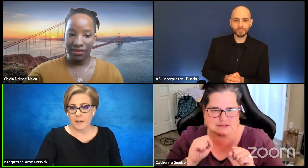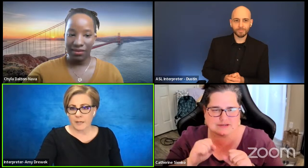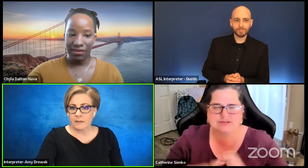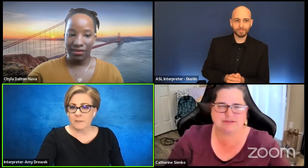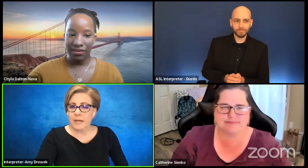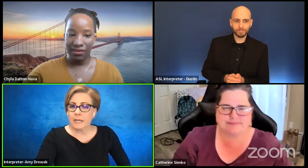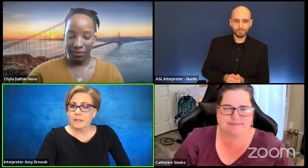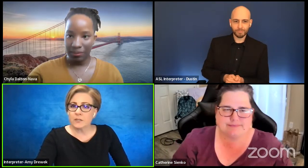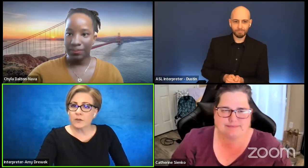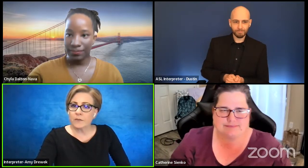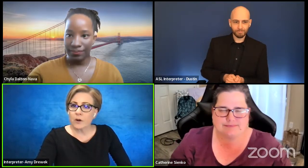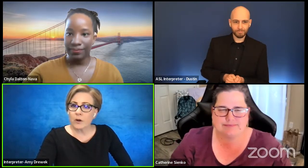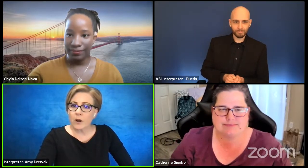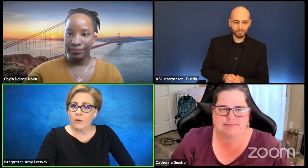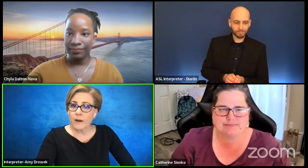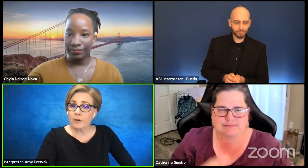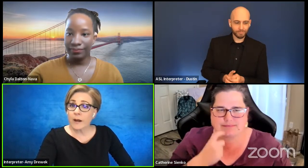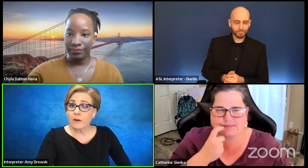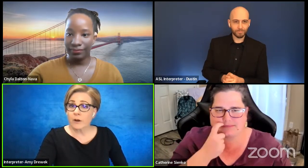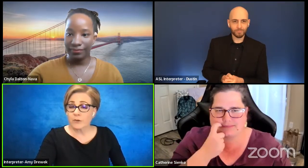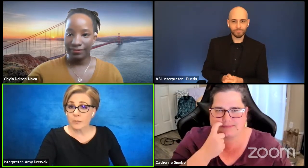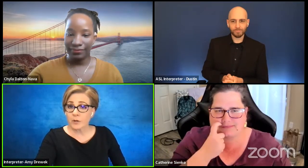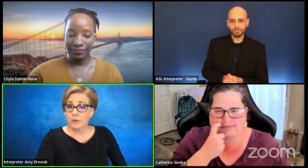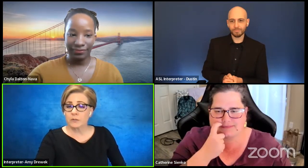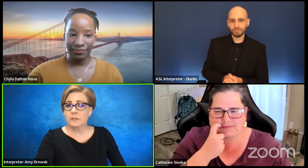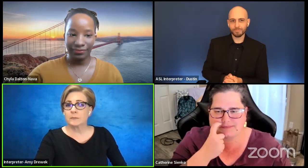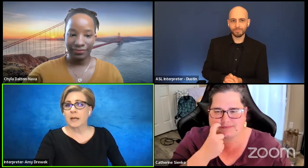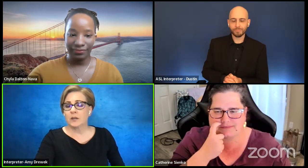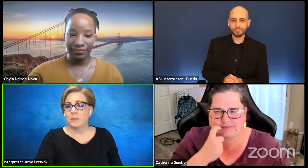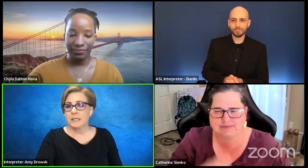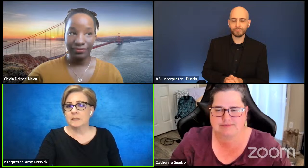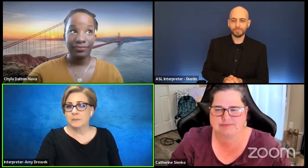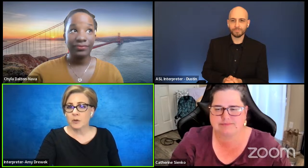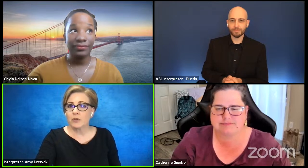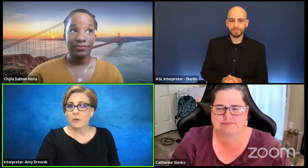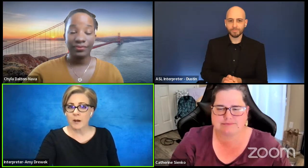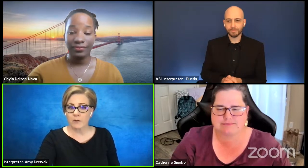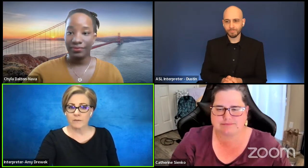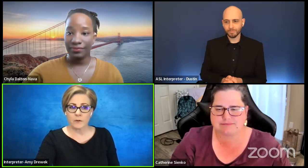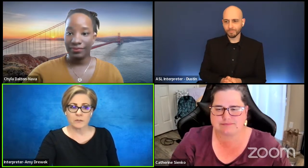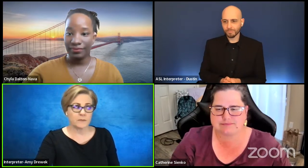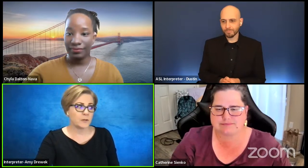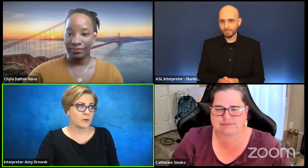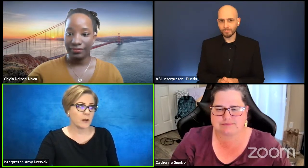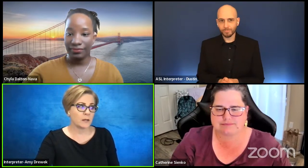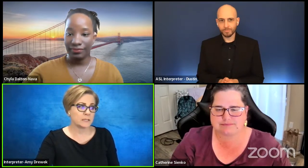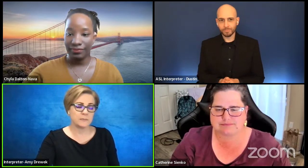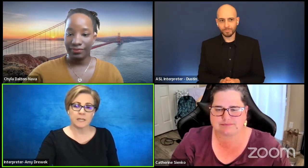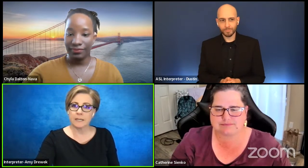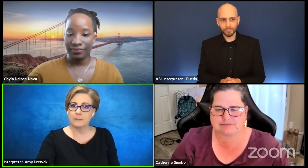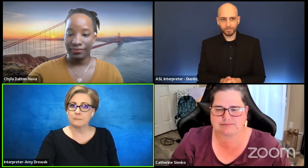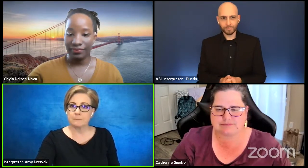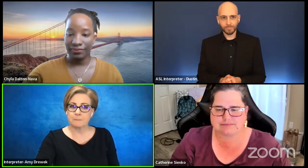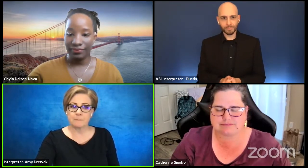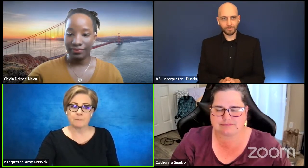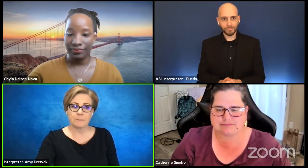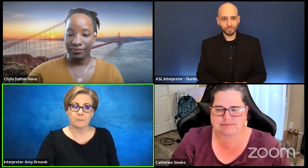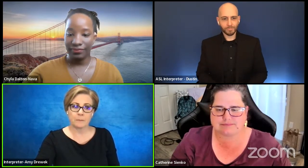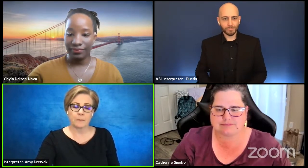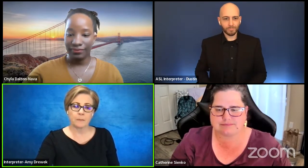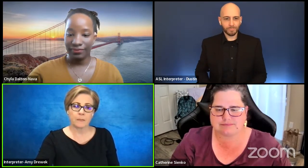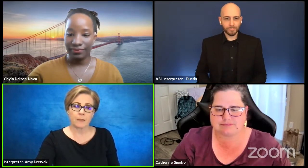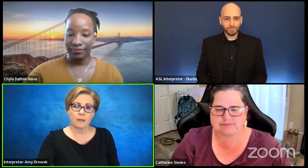So please, everybody, to make it easier for our cart writer and our interpreters, can you please mute your microphones if you're not